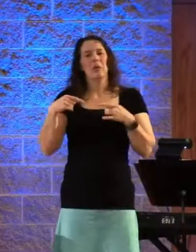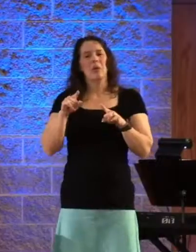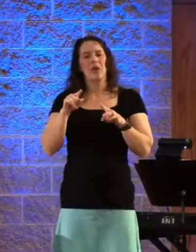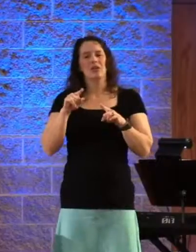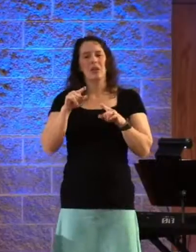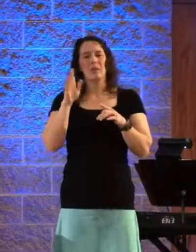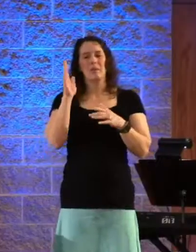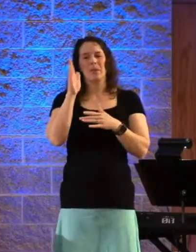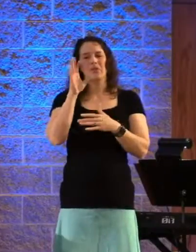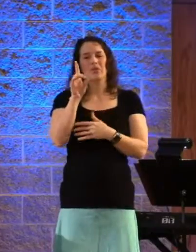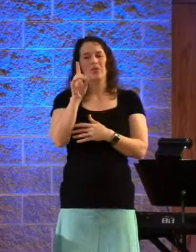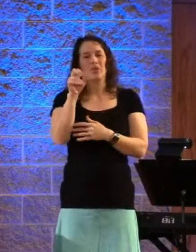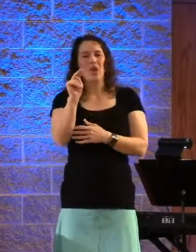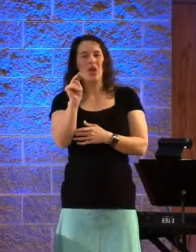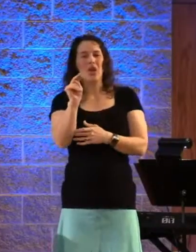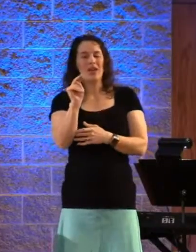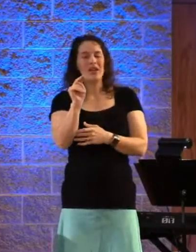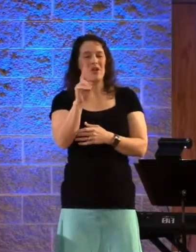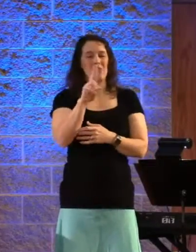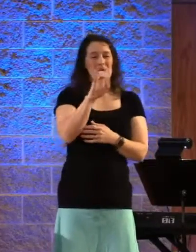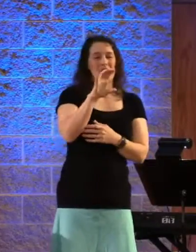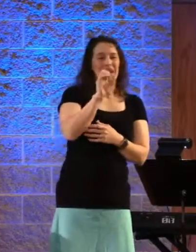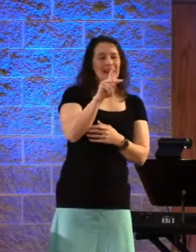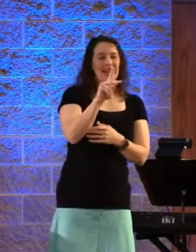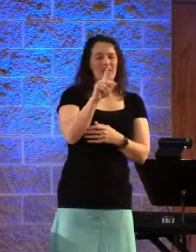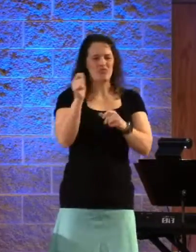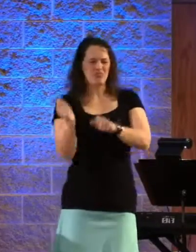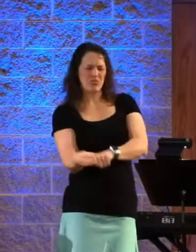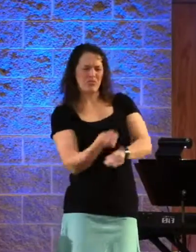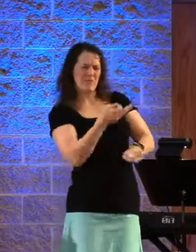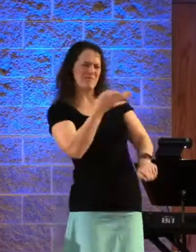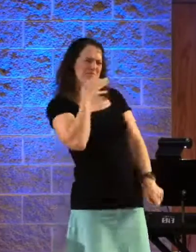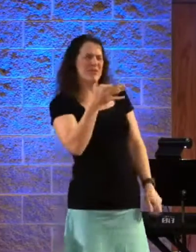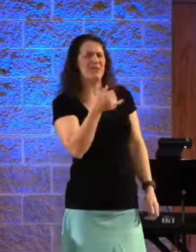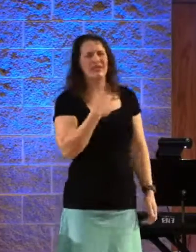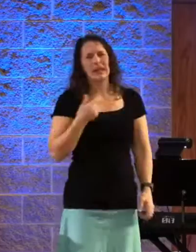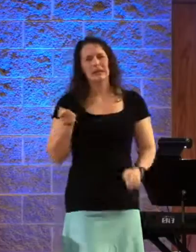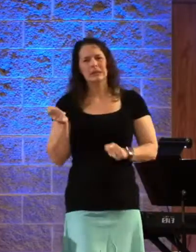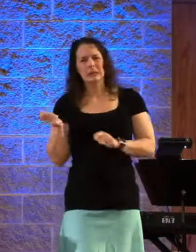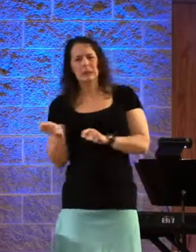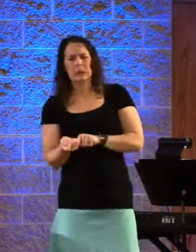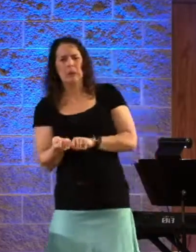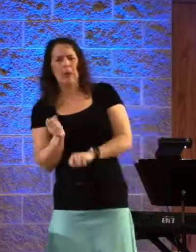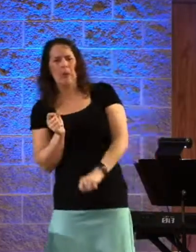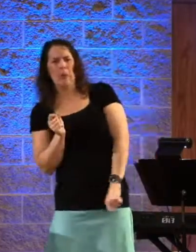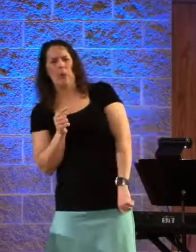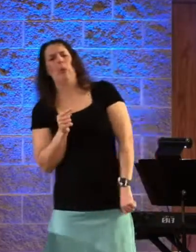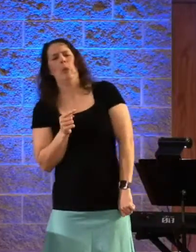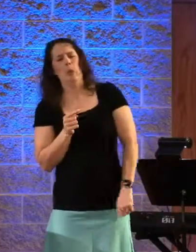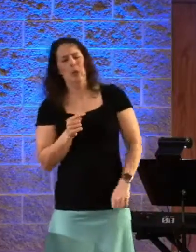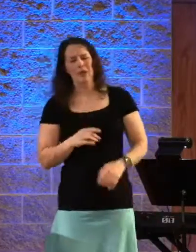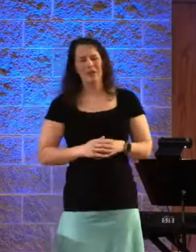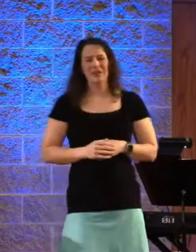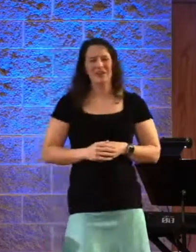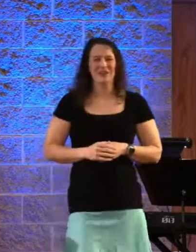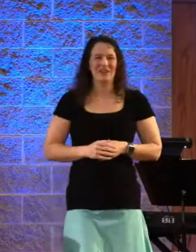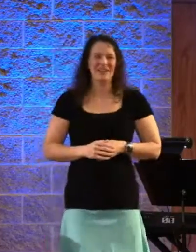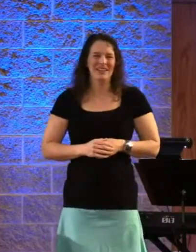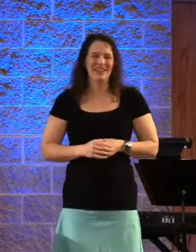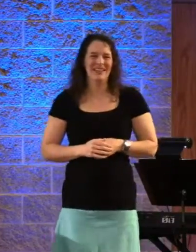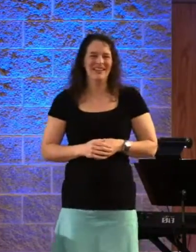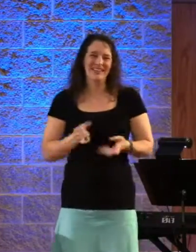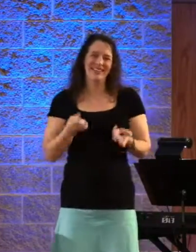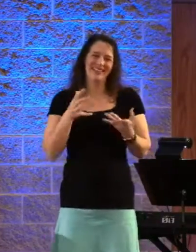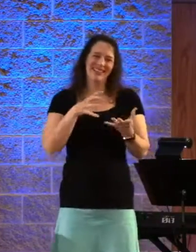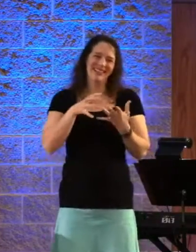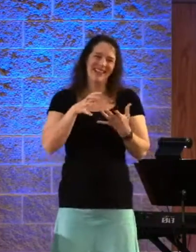they were just shooting that ball so well. And I was muffing it about 5 yards down the fairway. And lots to laugh at with your pastor, let